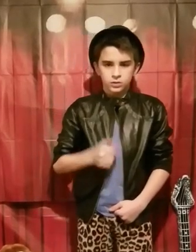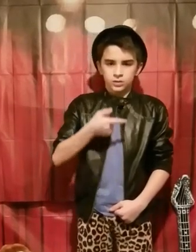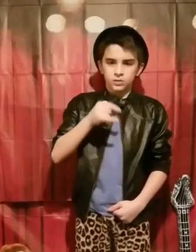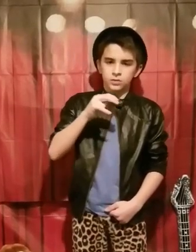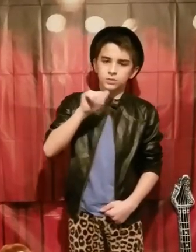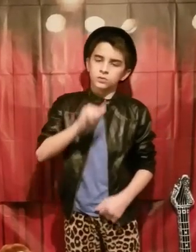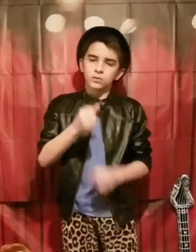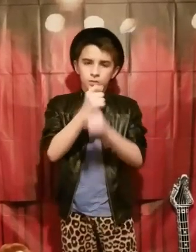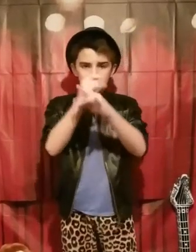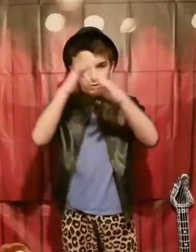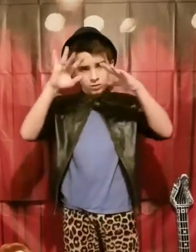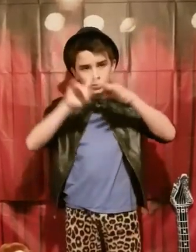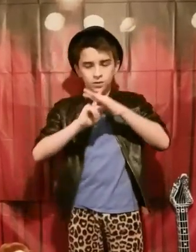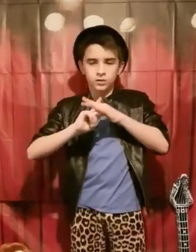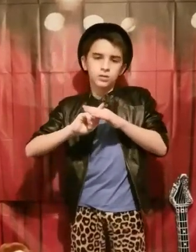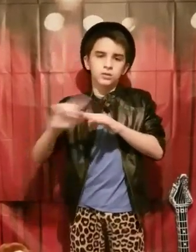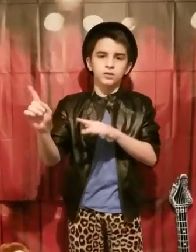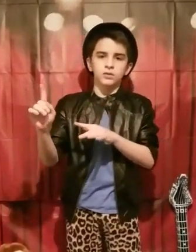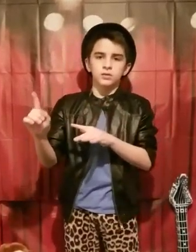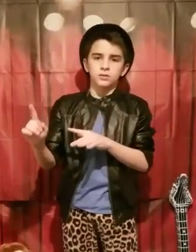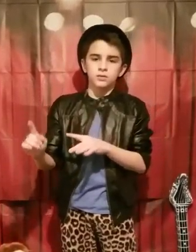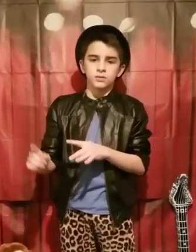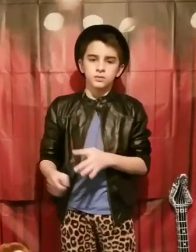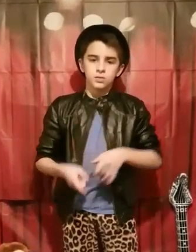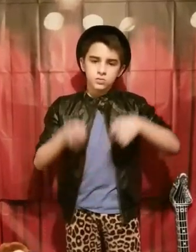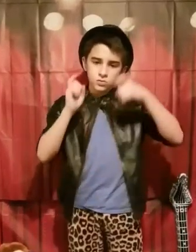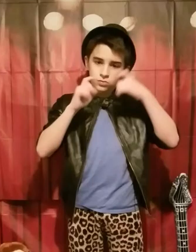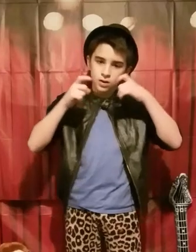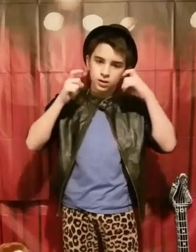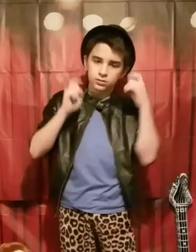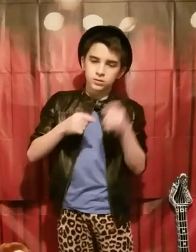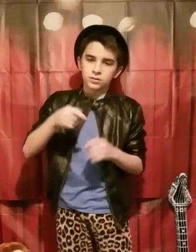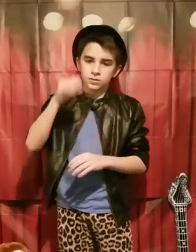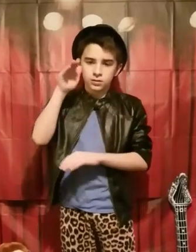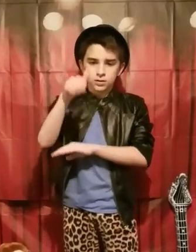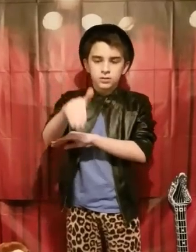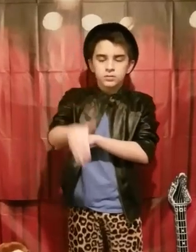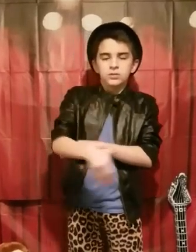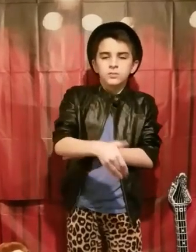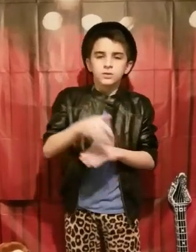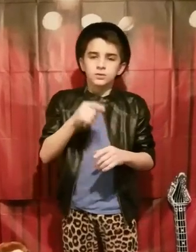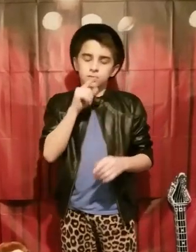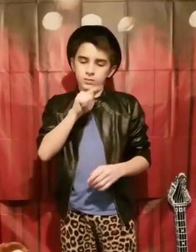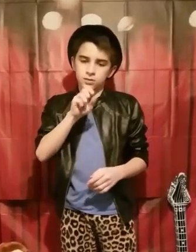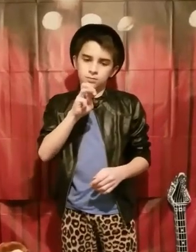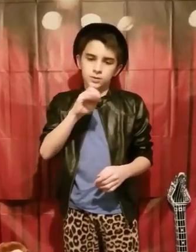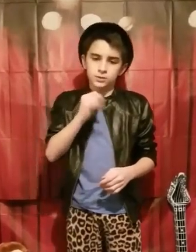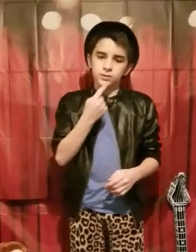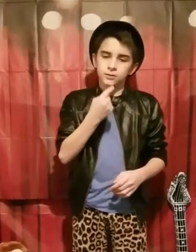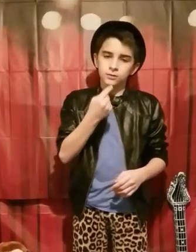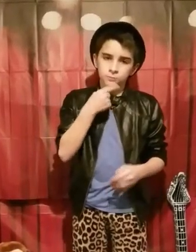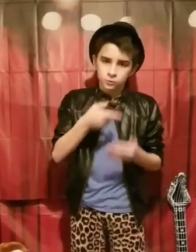I'm living on a prayer Oh, I'm living on a prayer Baby, it's